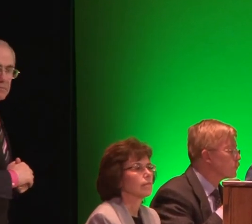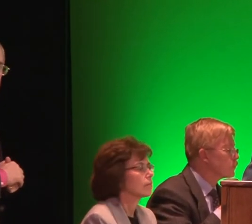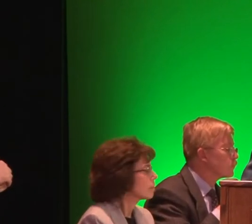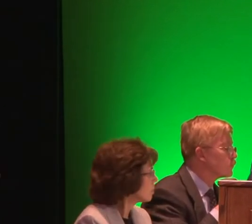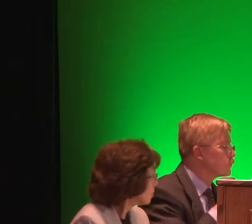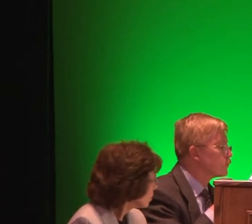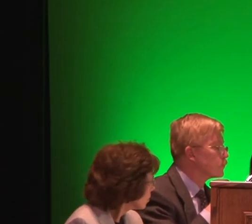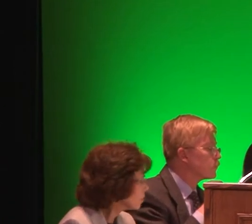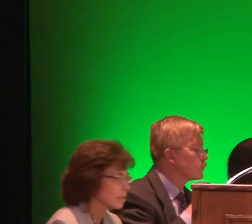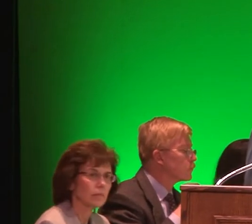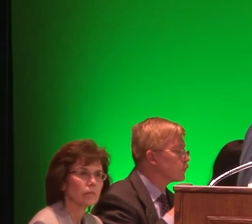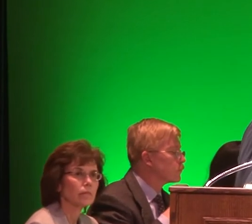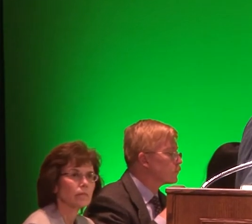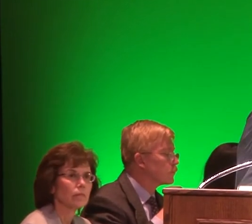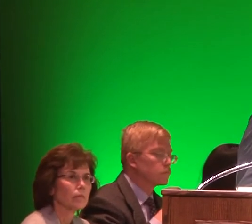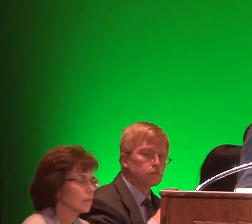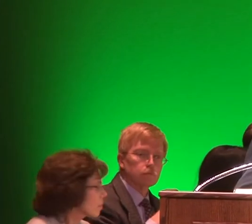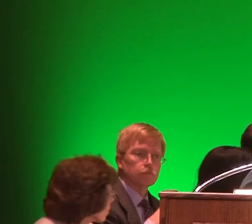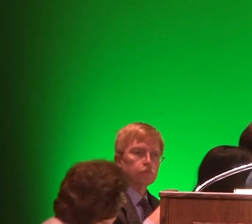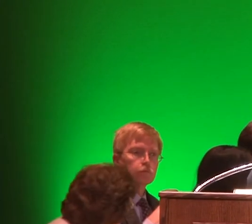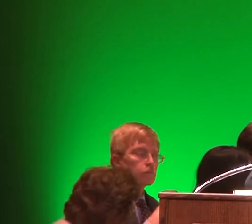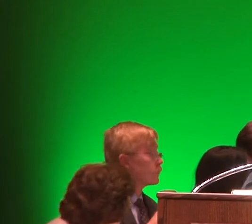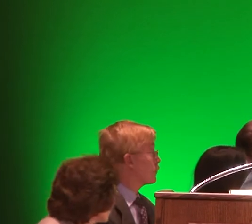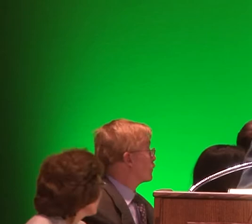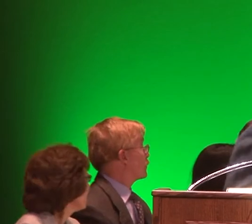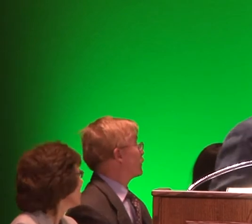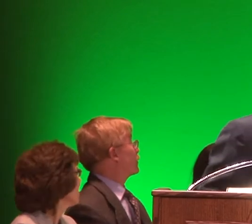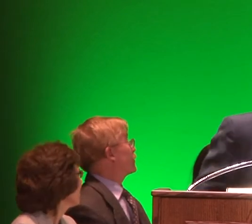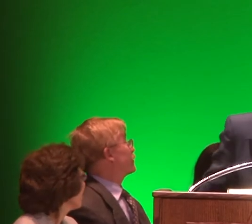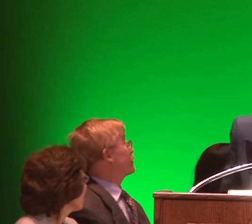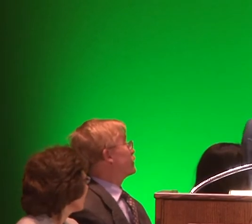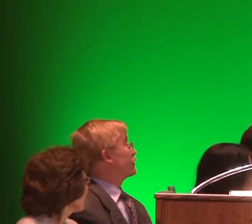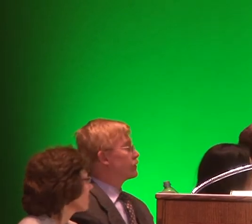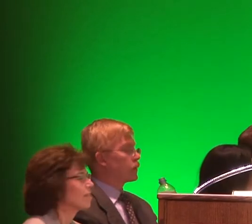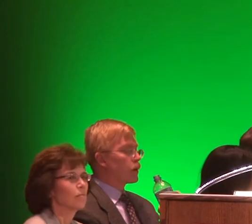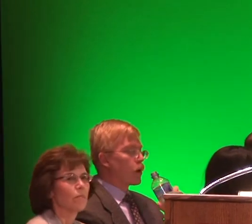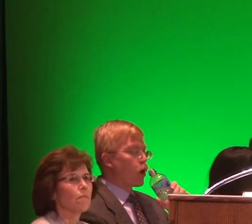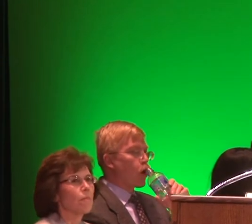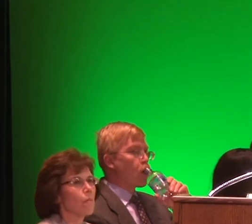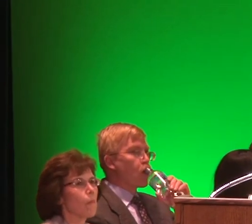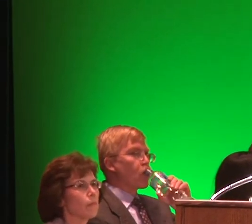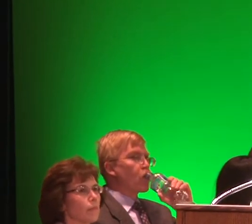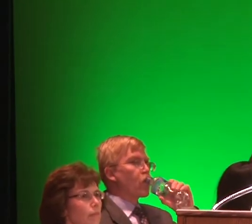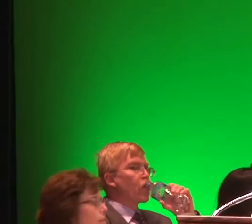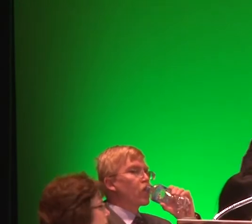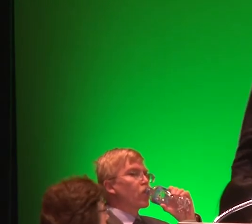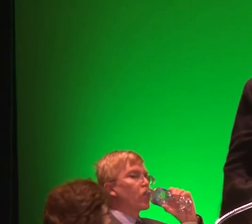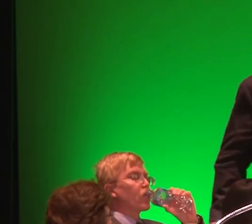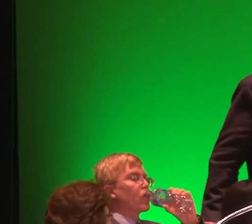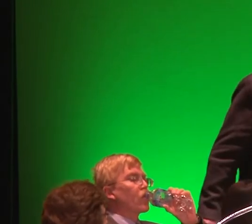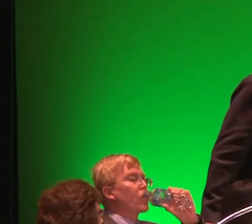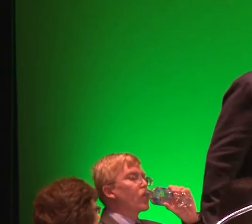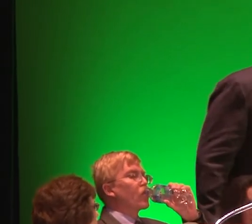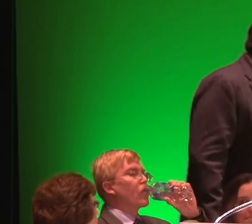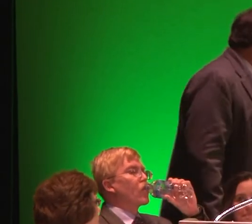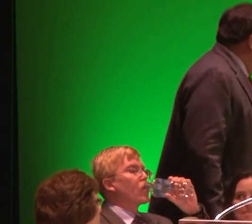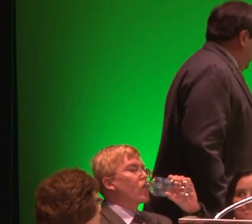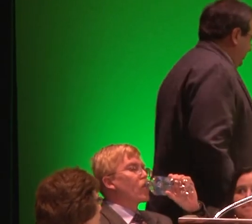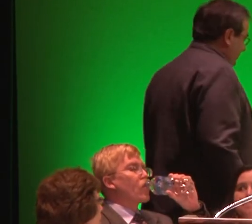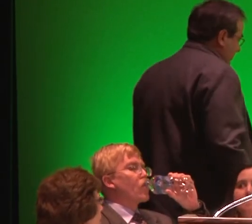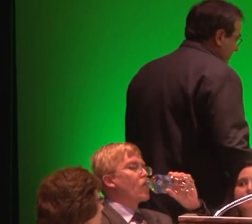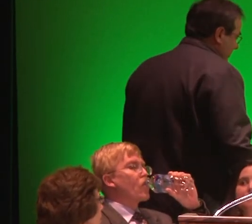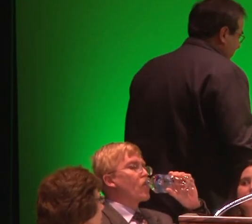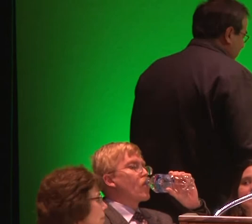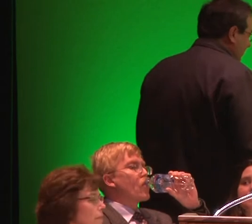and I... Well, here we are. Okay. Bonnie, are you going to join?